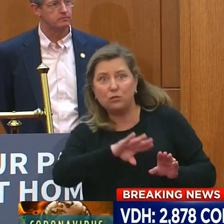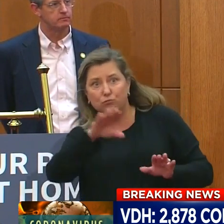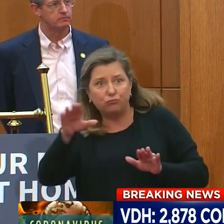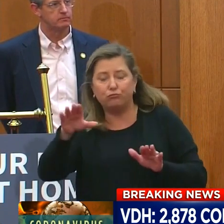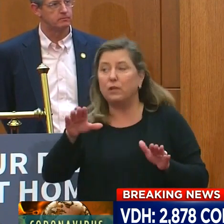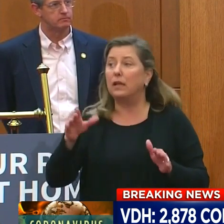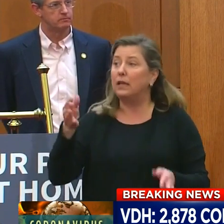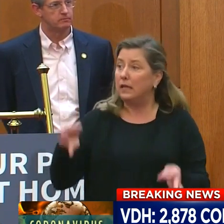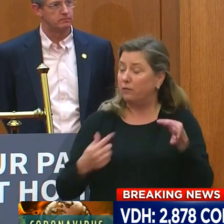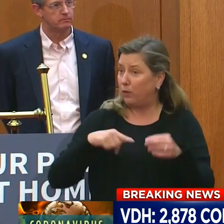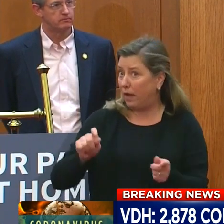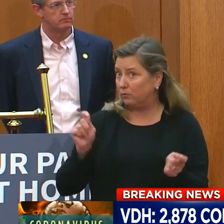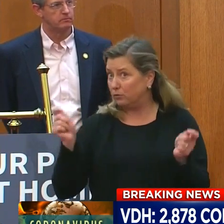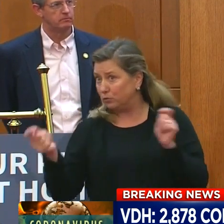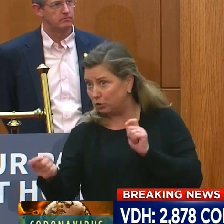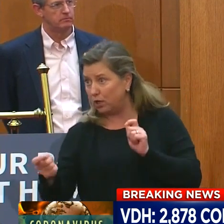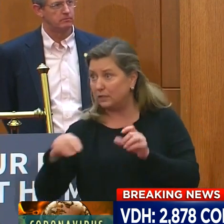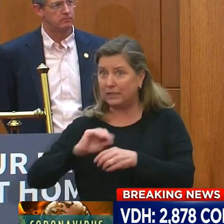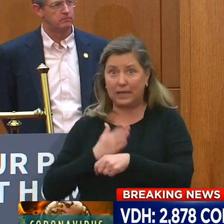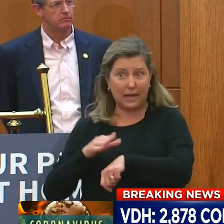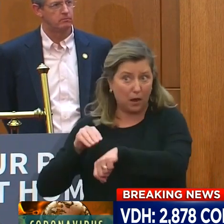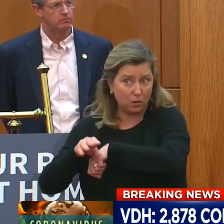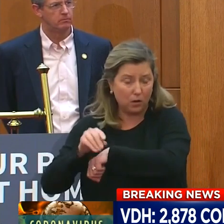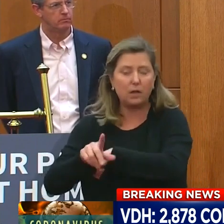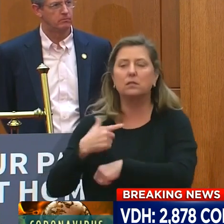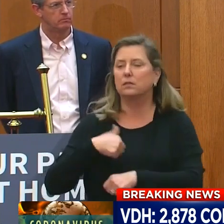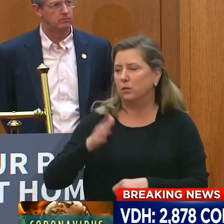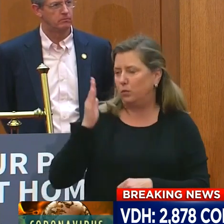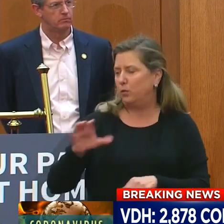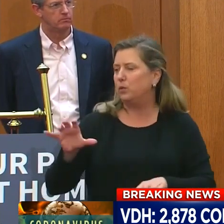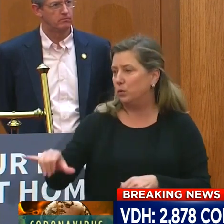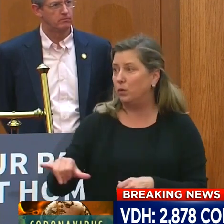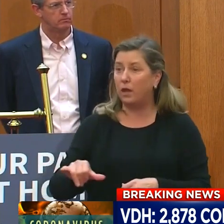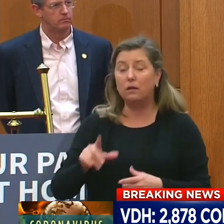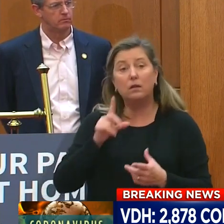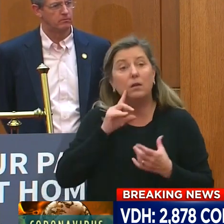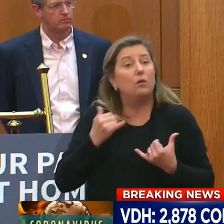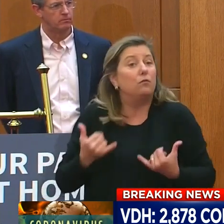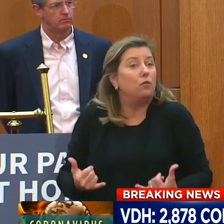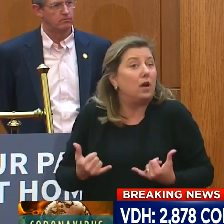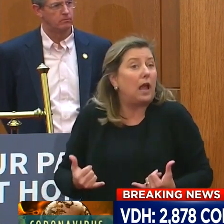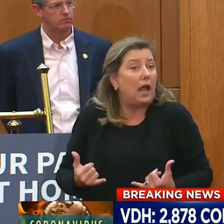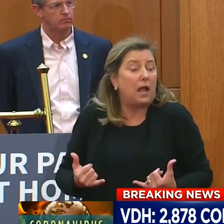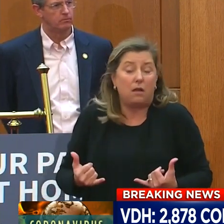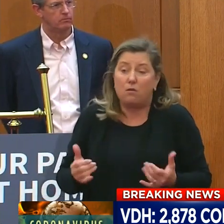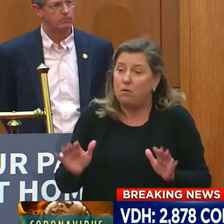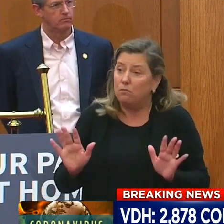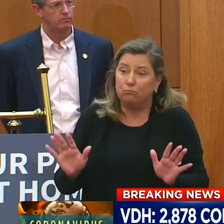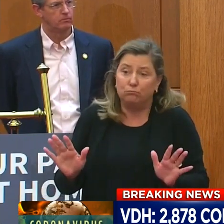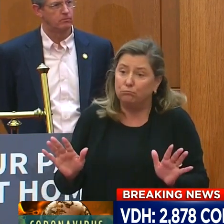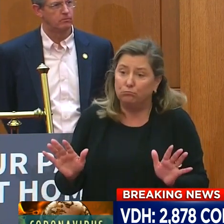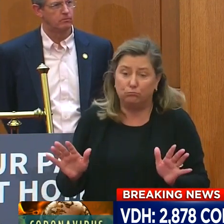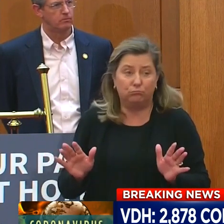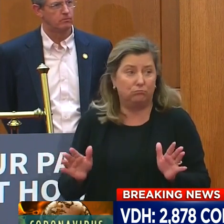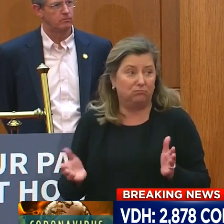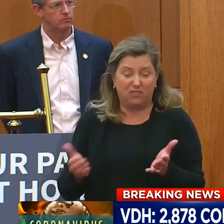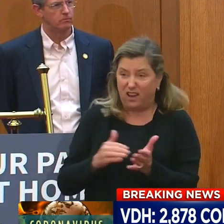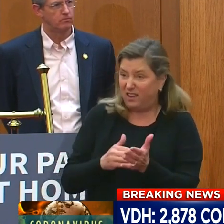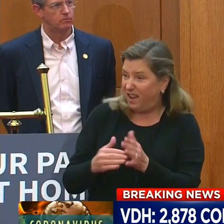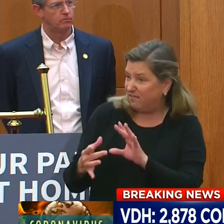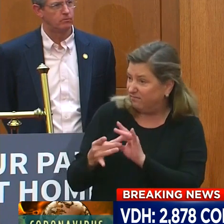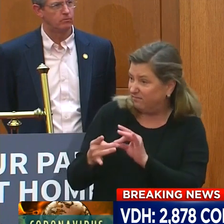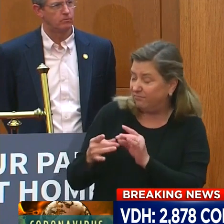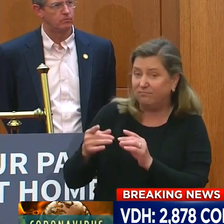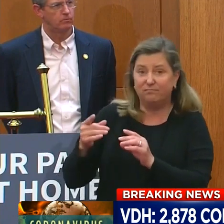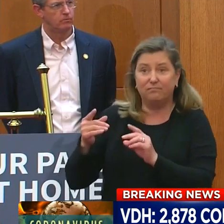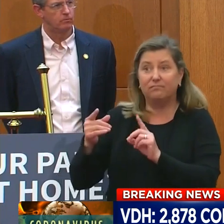make adjustments in our guidelines, we will certainly do that. But for right now, as I just reinforced, that's coming